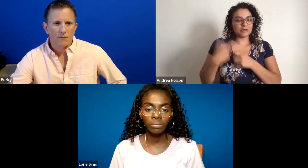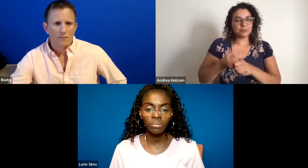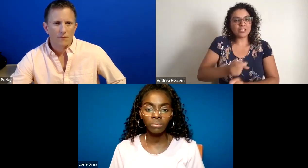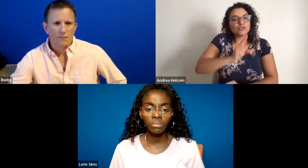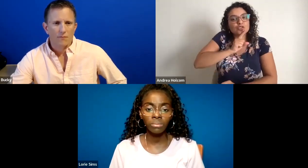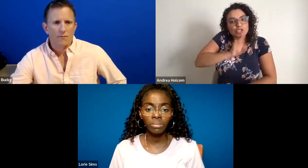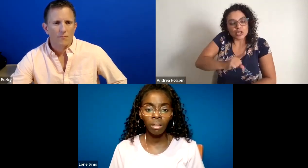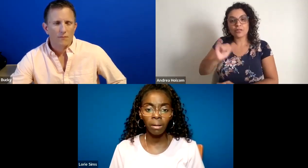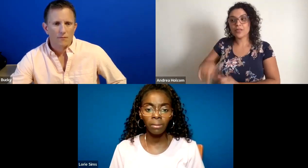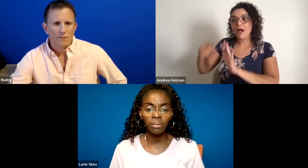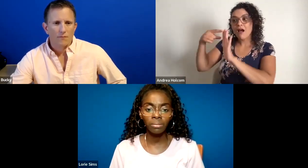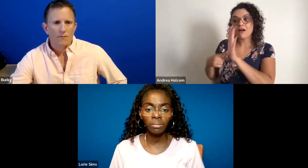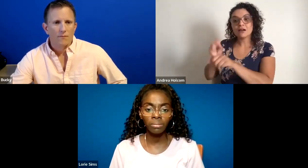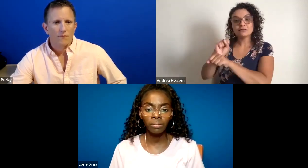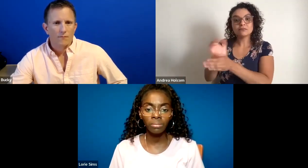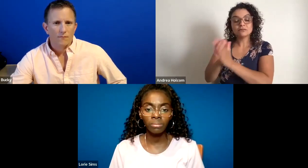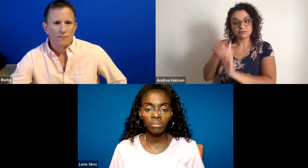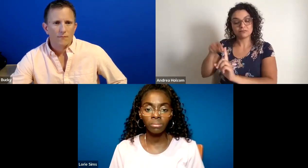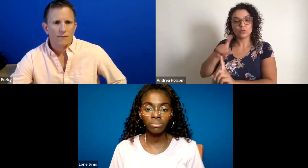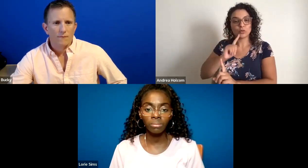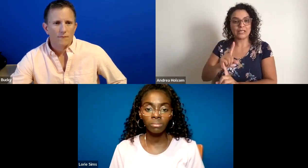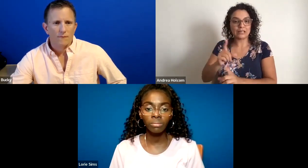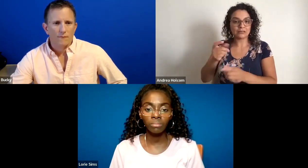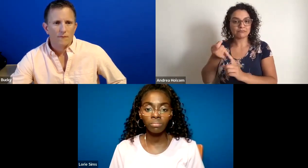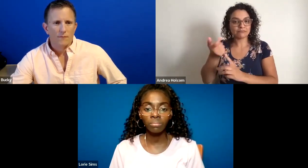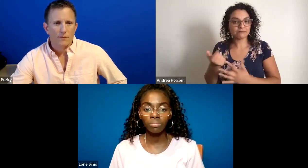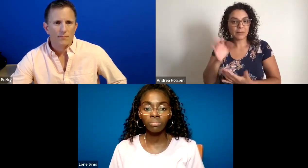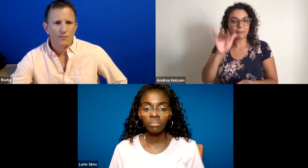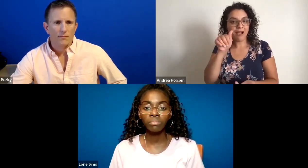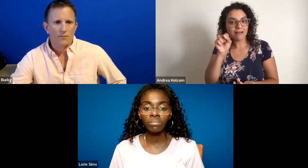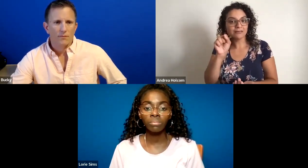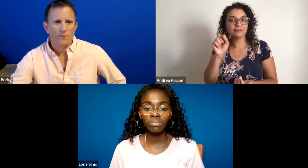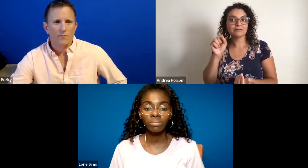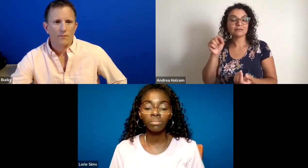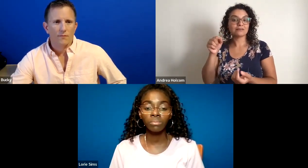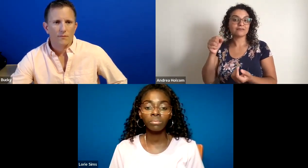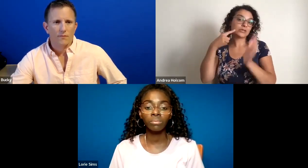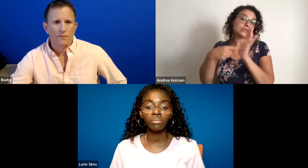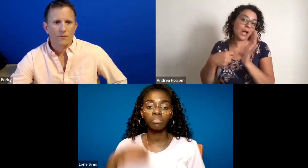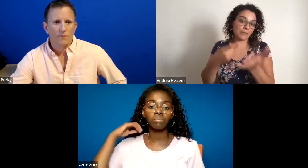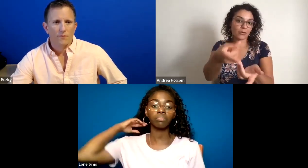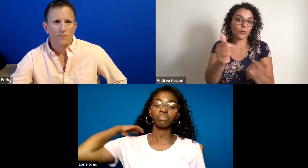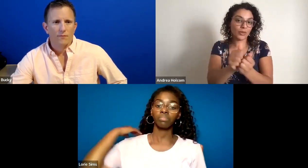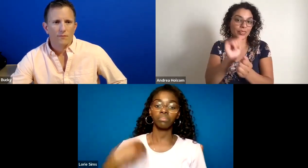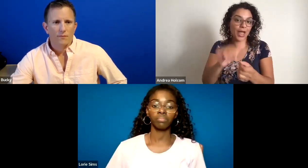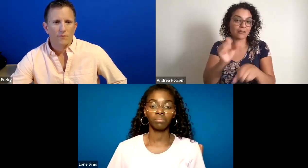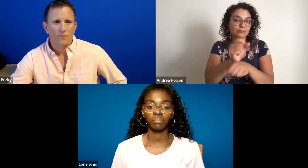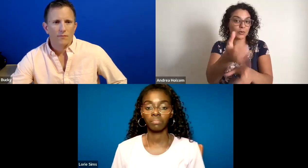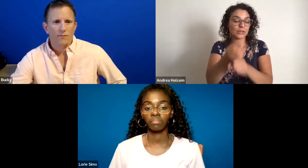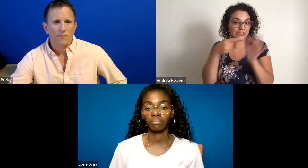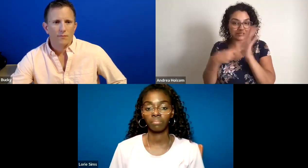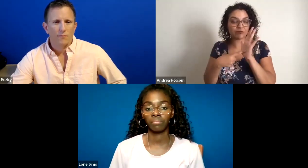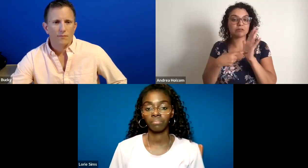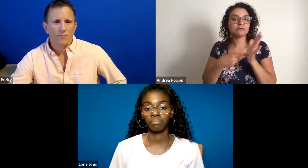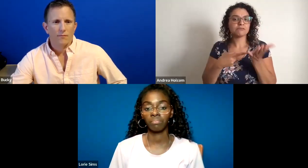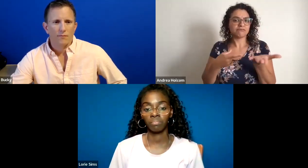as the interpreter, would you do the double checking, the fact checking on that, or would the agency do that? Who is double checking these